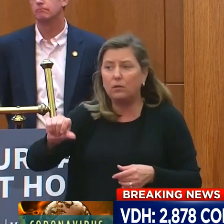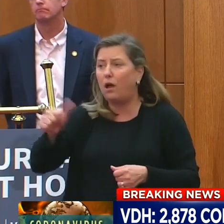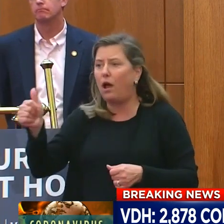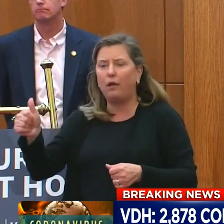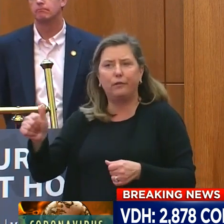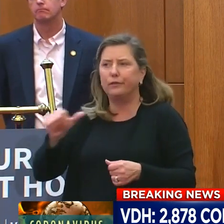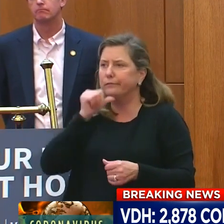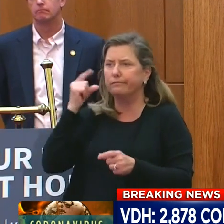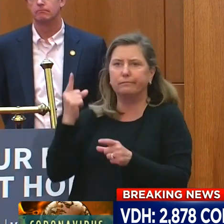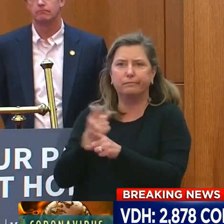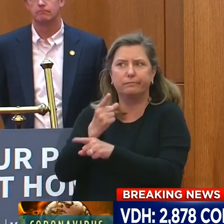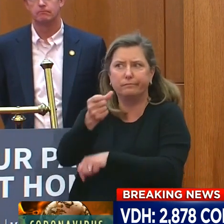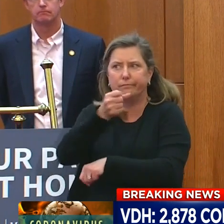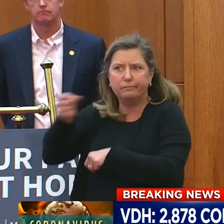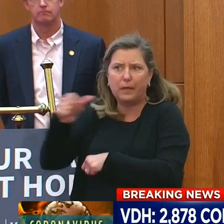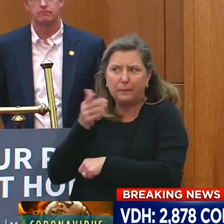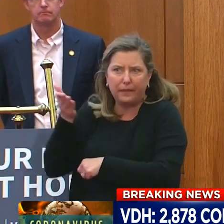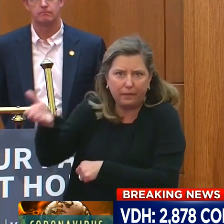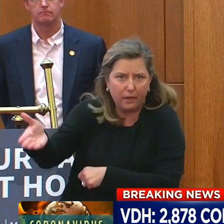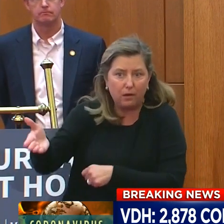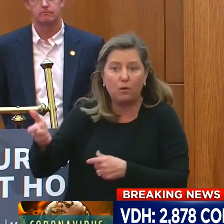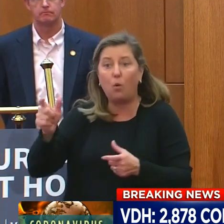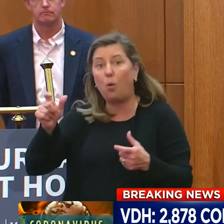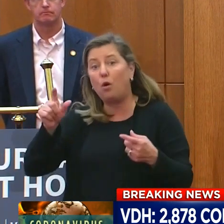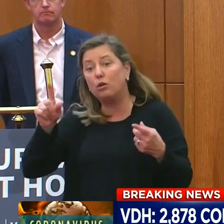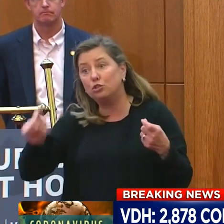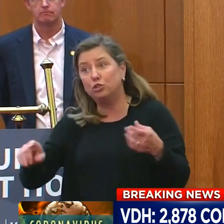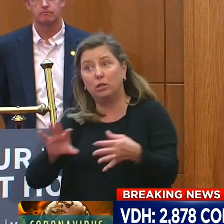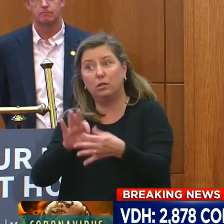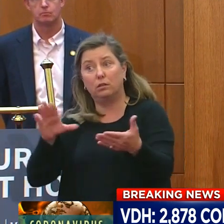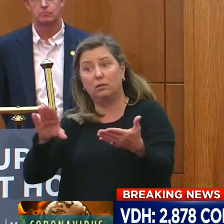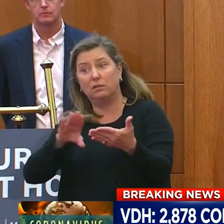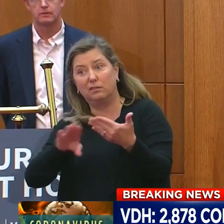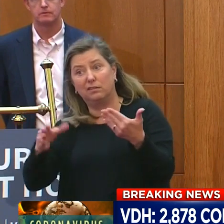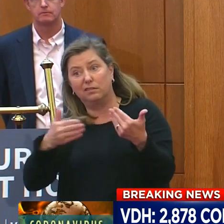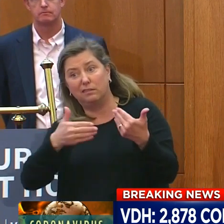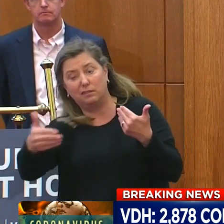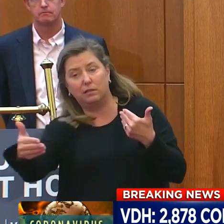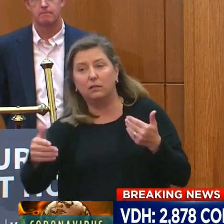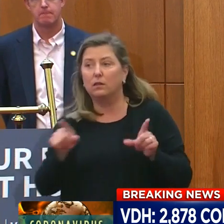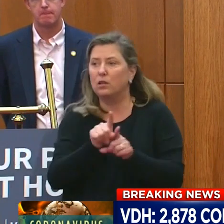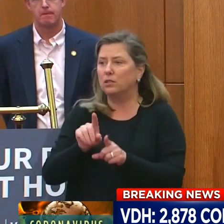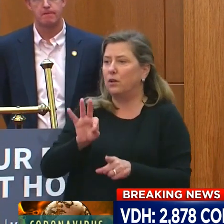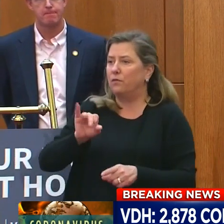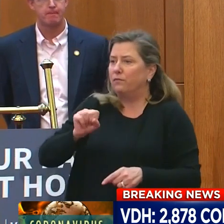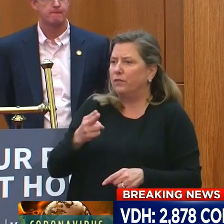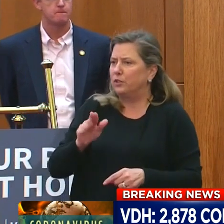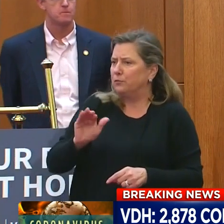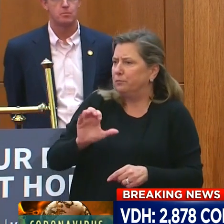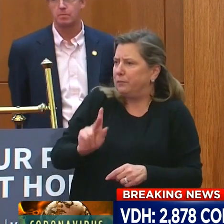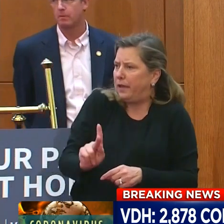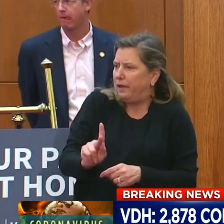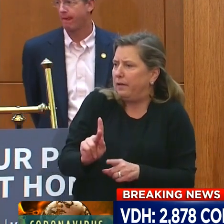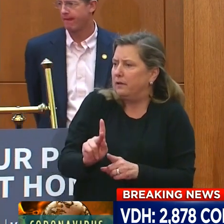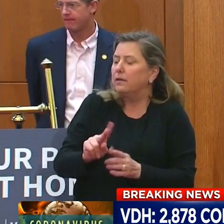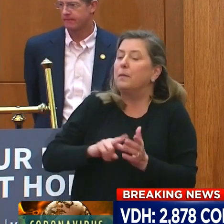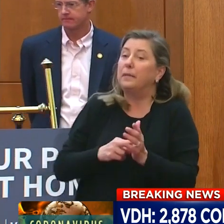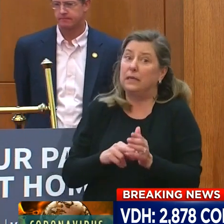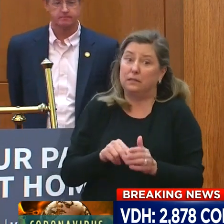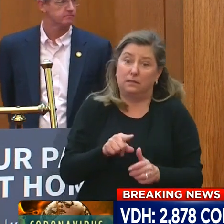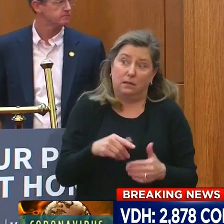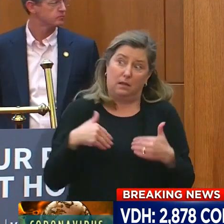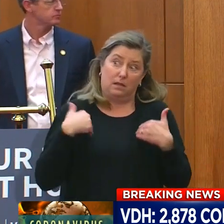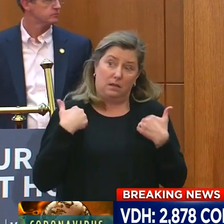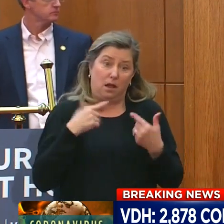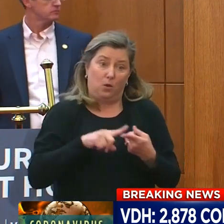or are scheduled for release within the next year. And then there are fishback prisoners or people who committed crimes as juveniles who will be